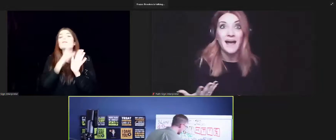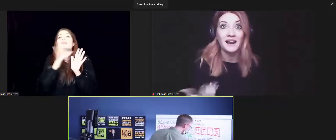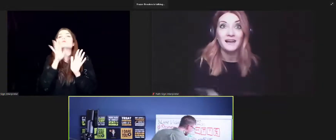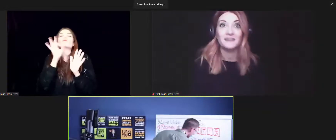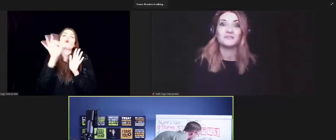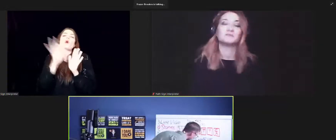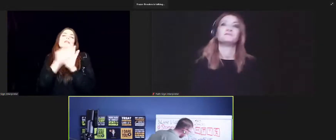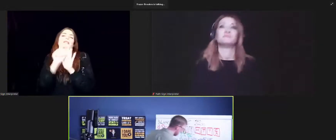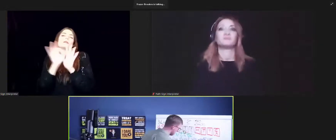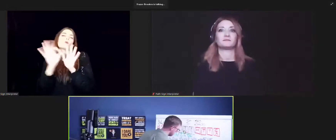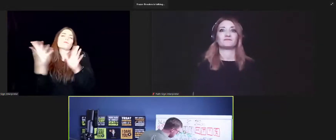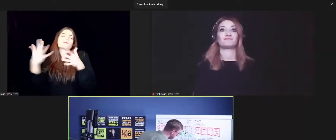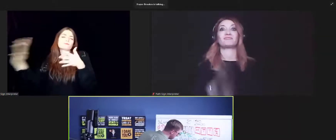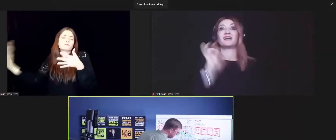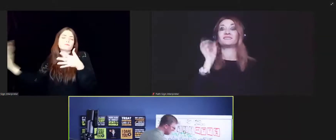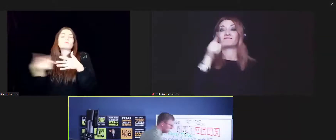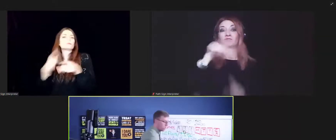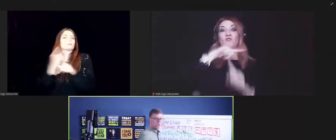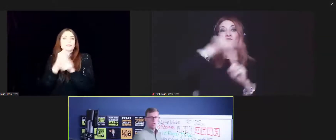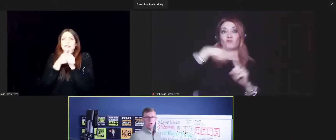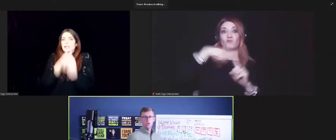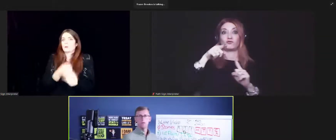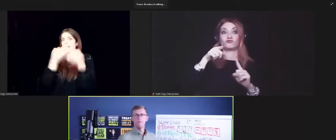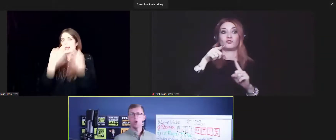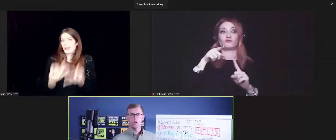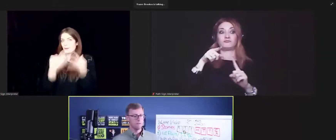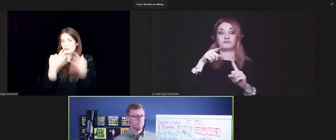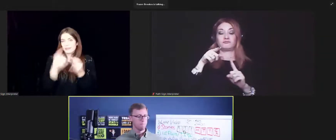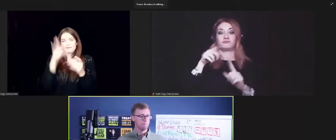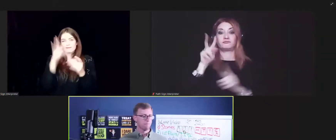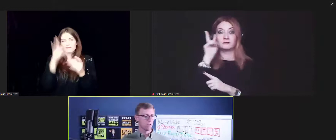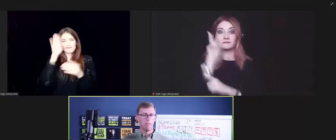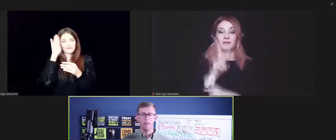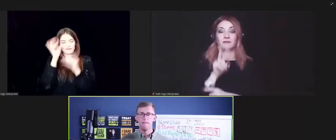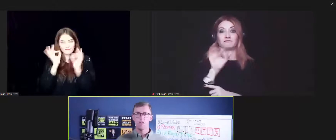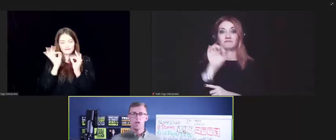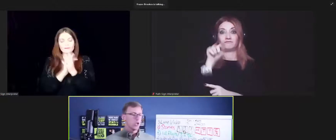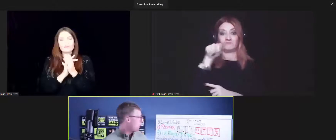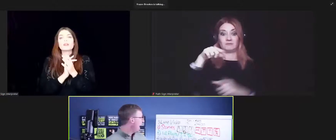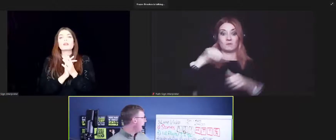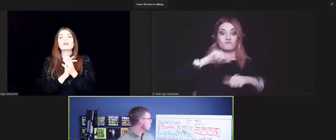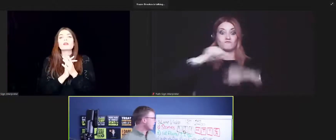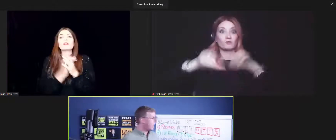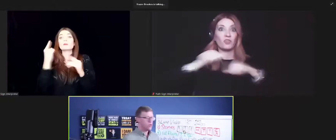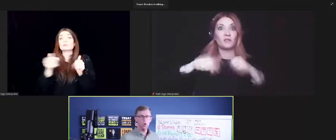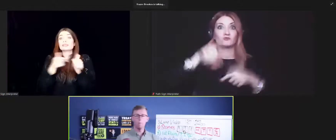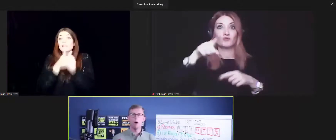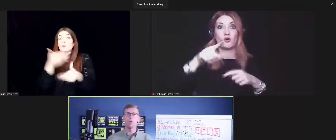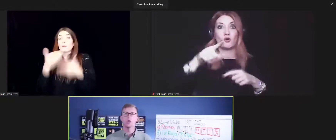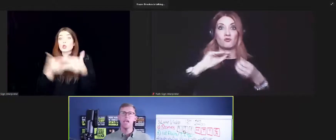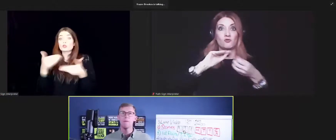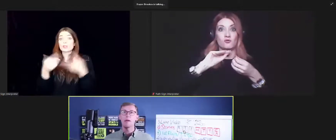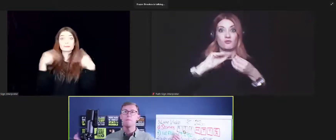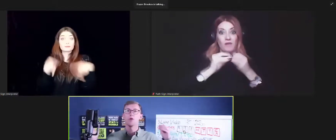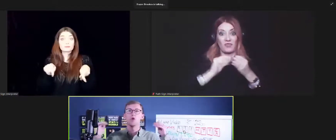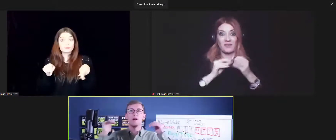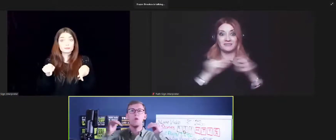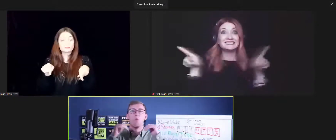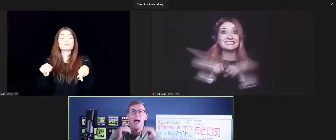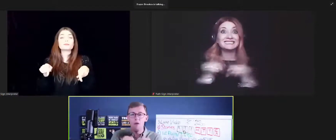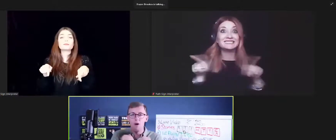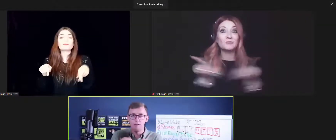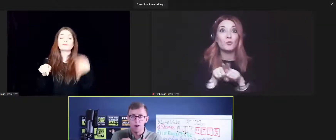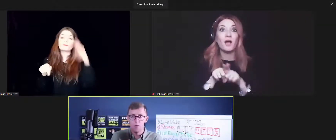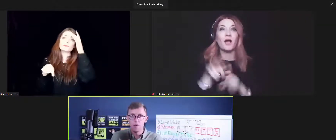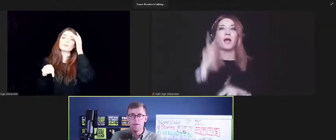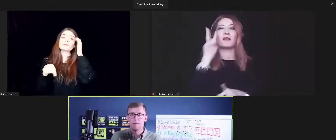it turns in to a funnel. So educational posts get people to be